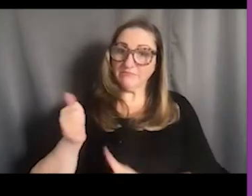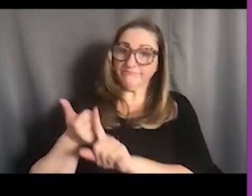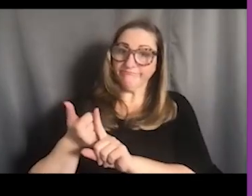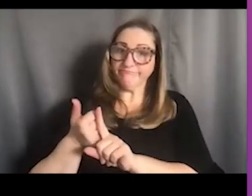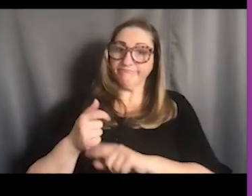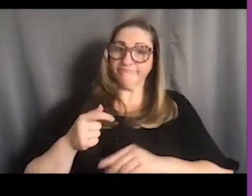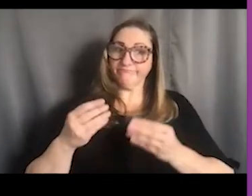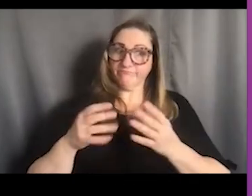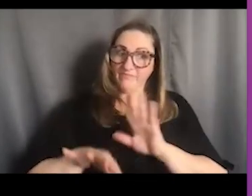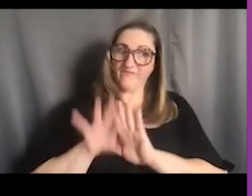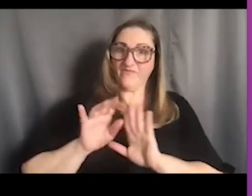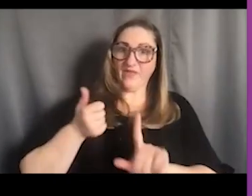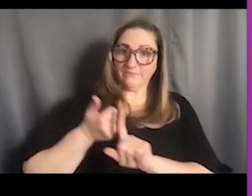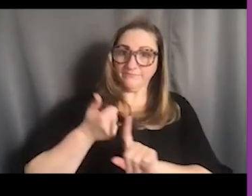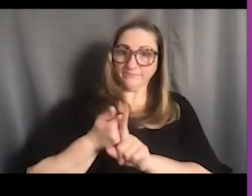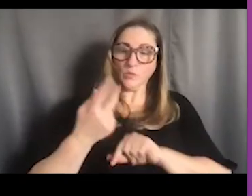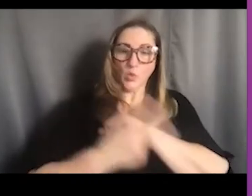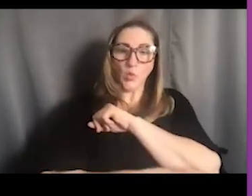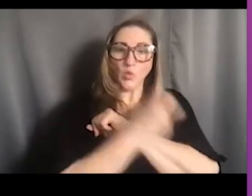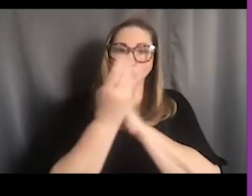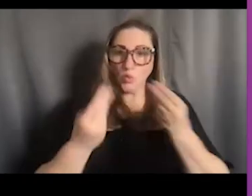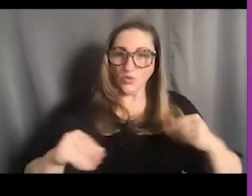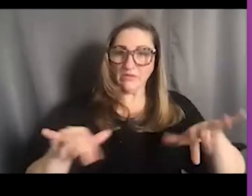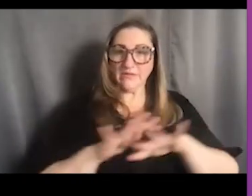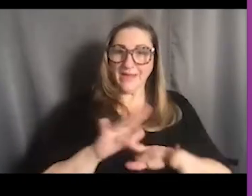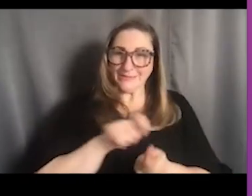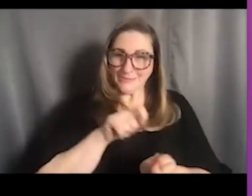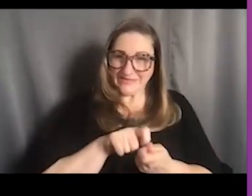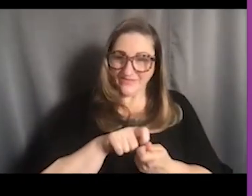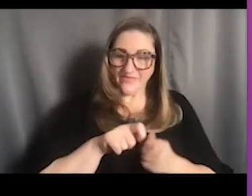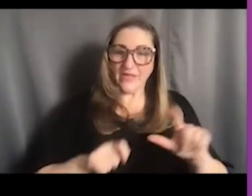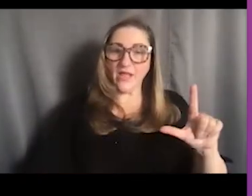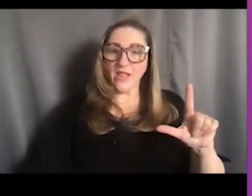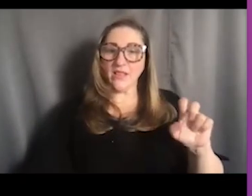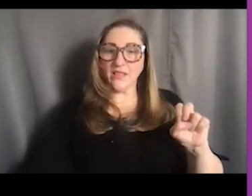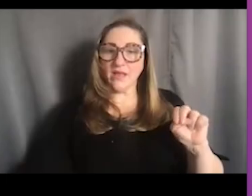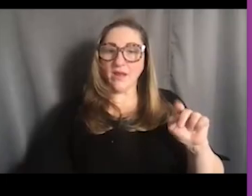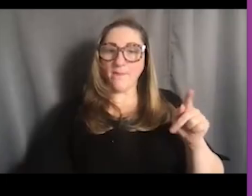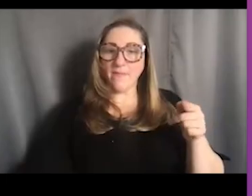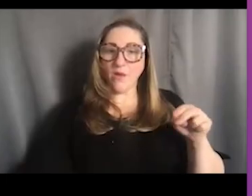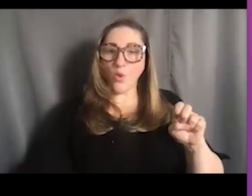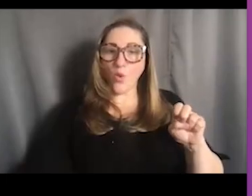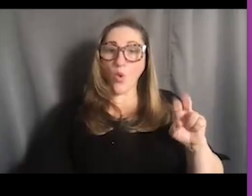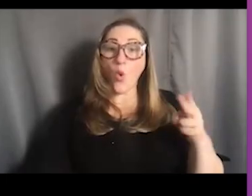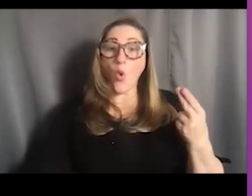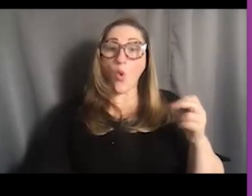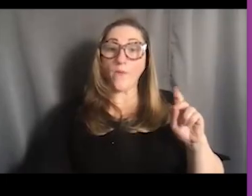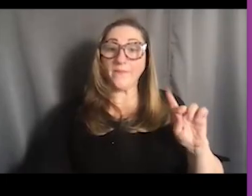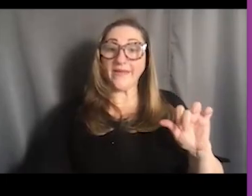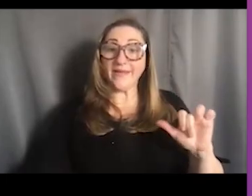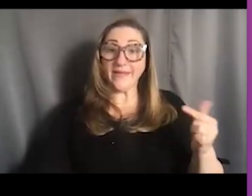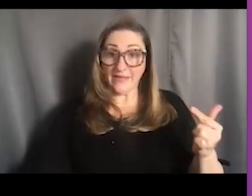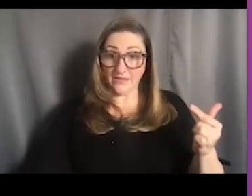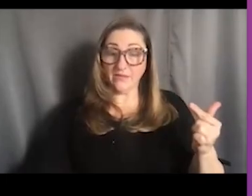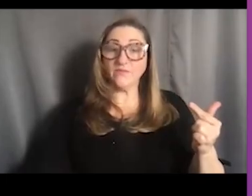specifically, Lenape-Hokick, the traditional territory of the Lenape people, who are recognized federally as the Delaware Nation of